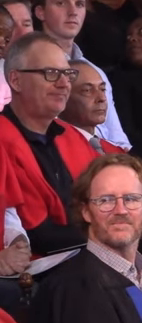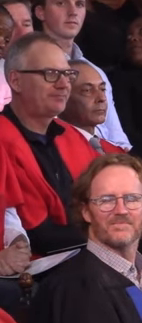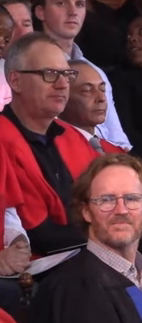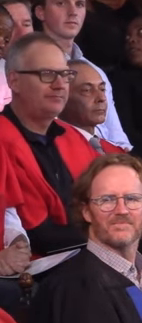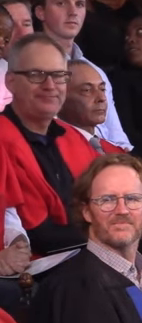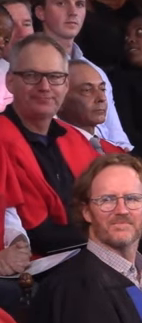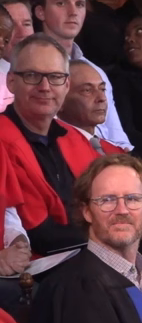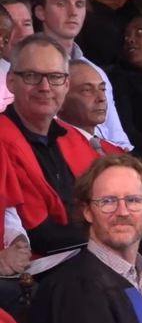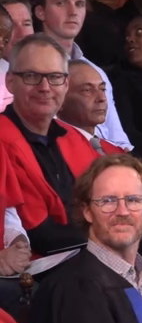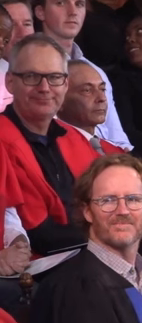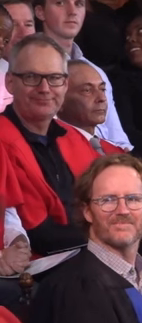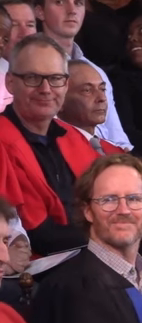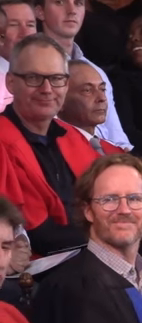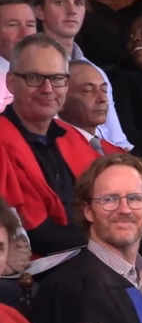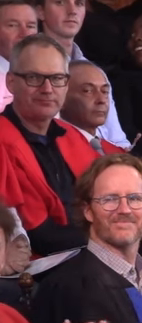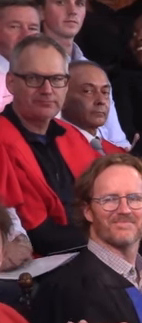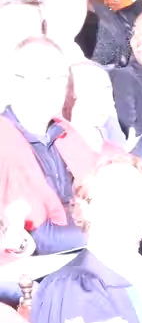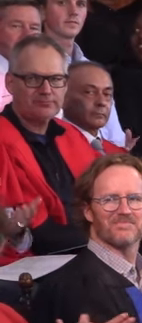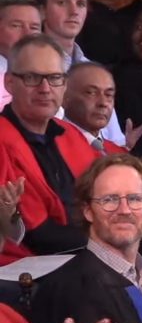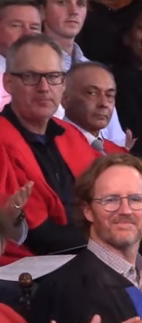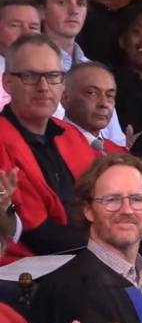Mulanga Mugivi.